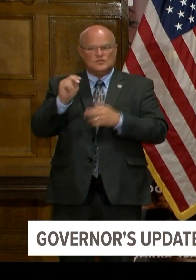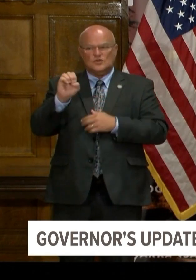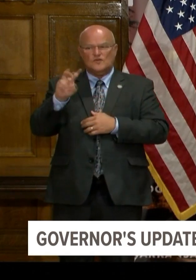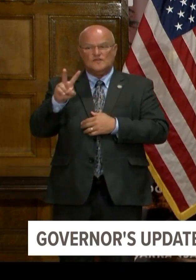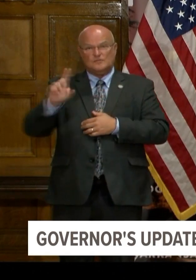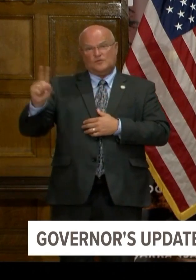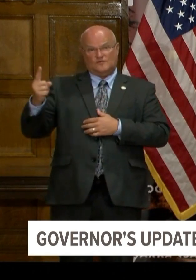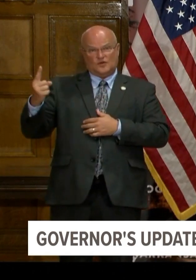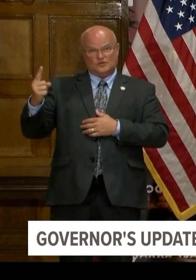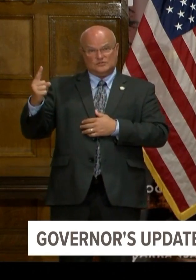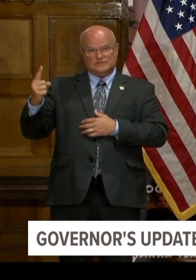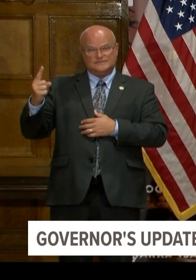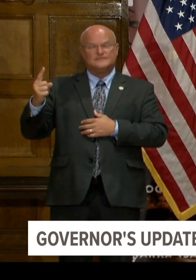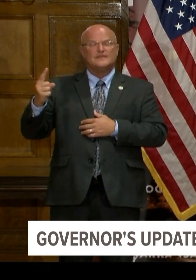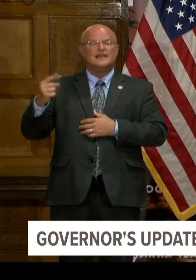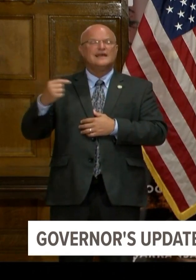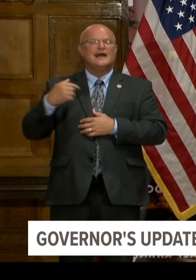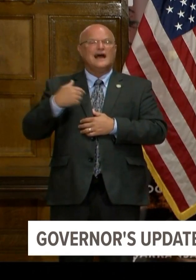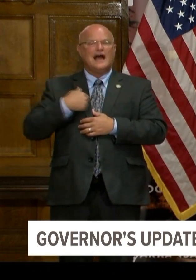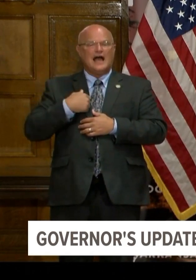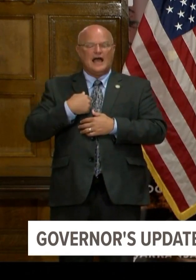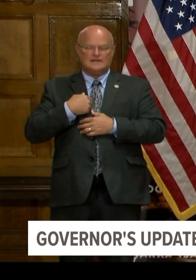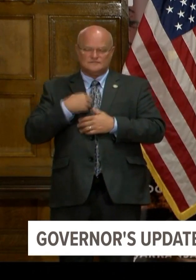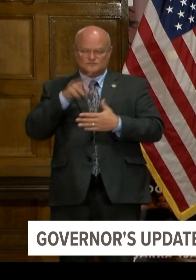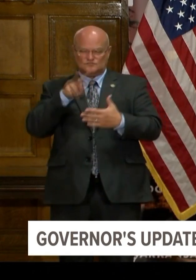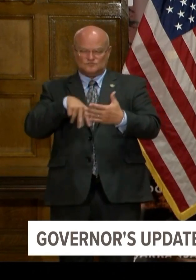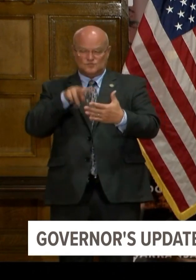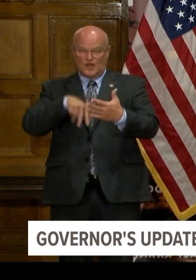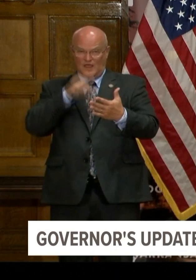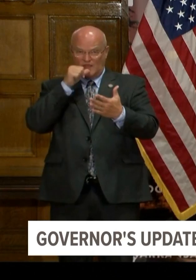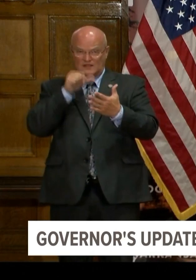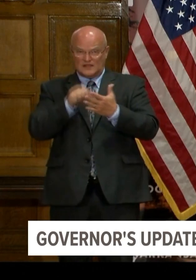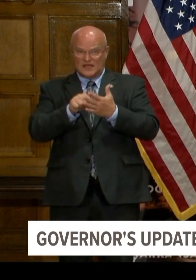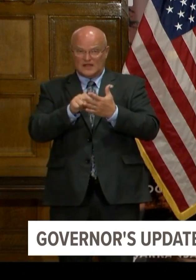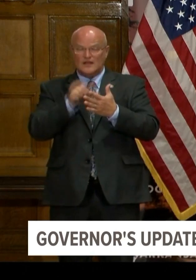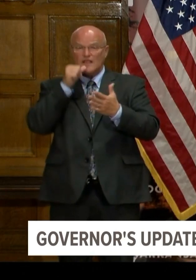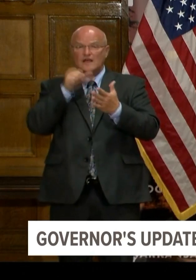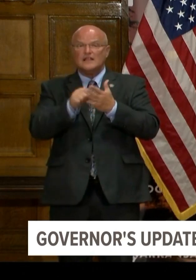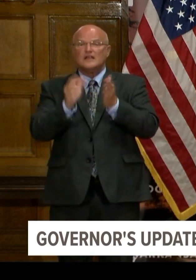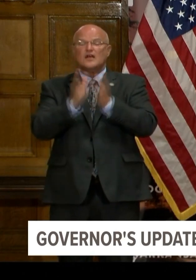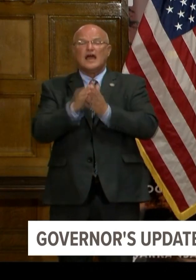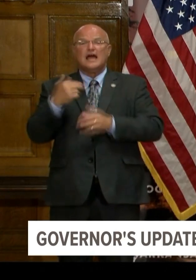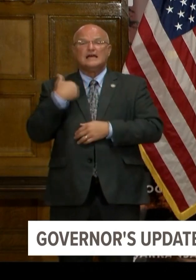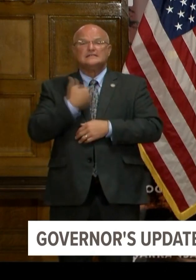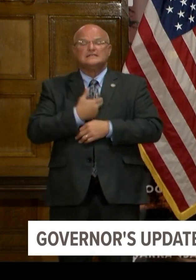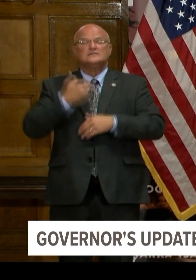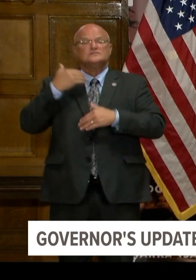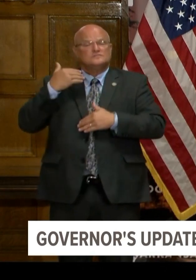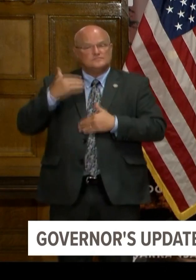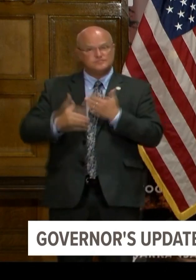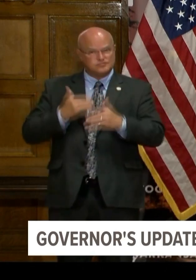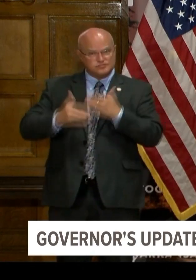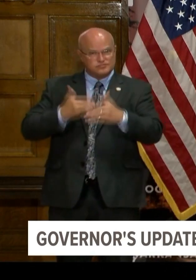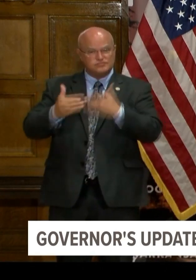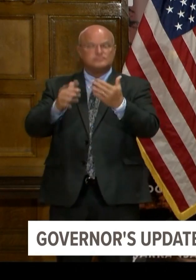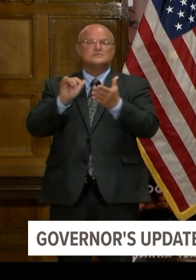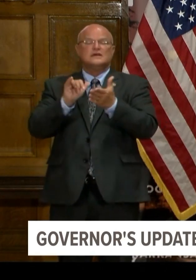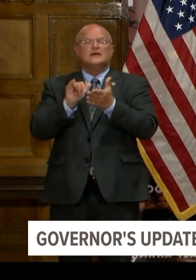November 1. I have reviewed that letter. The letter asks us to expedite